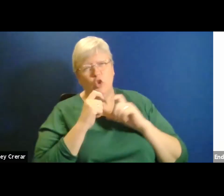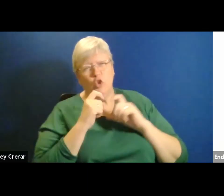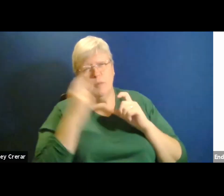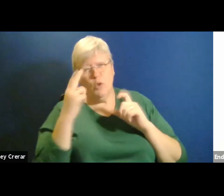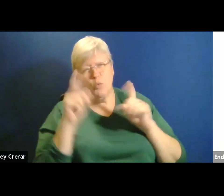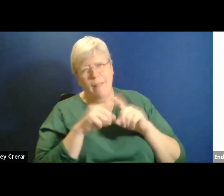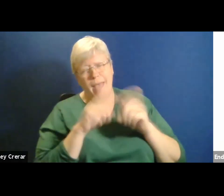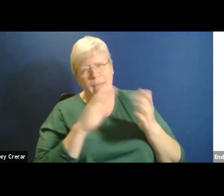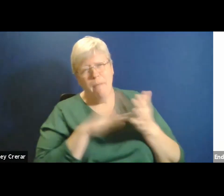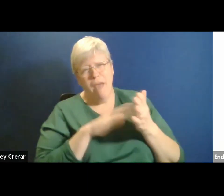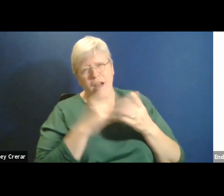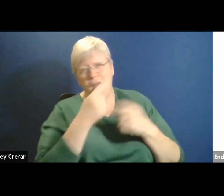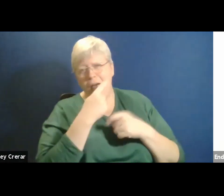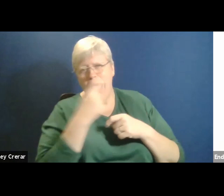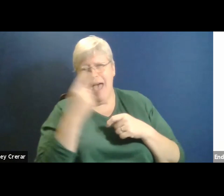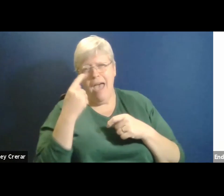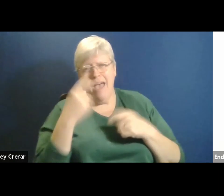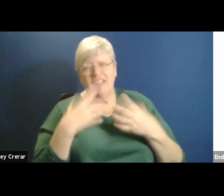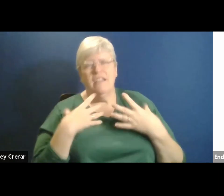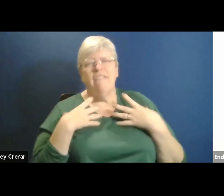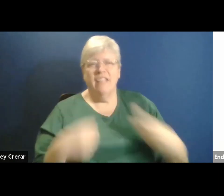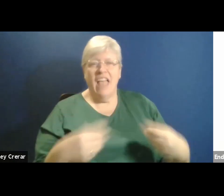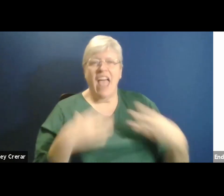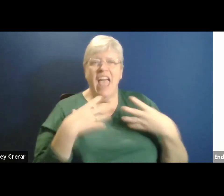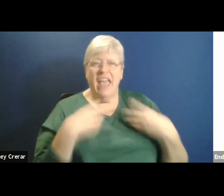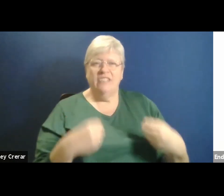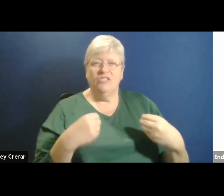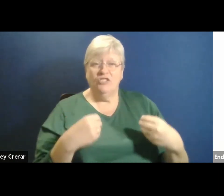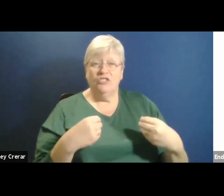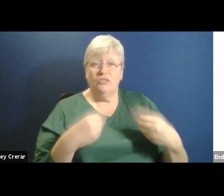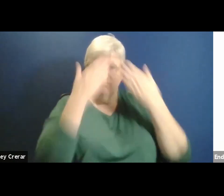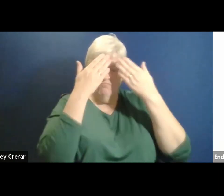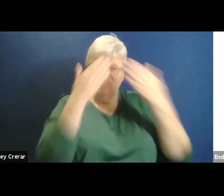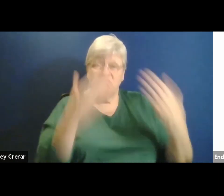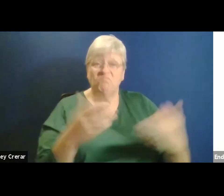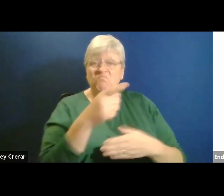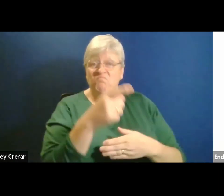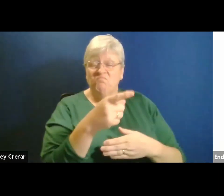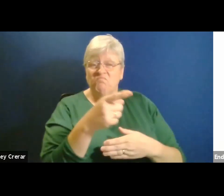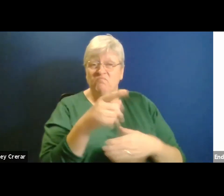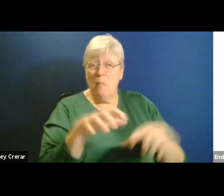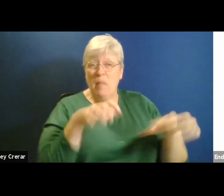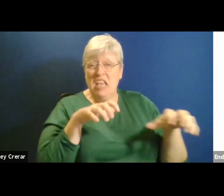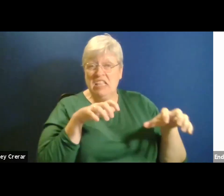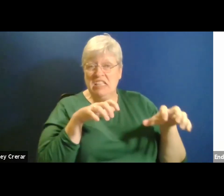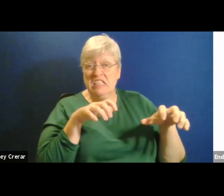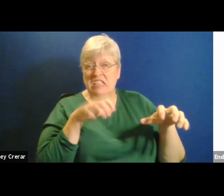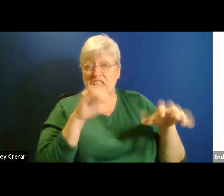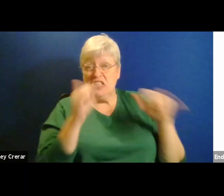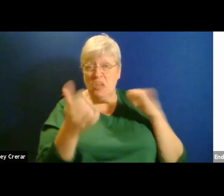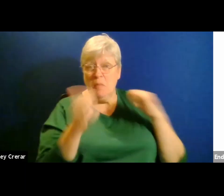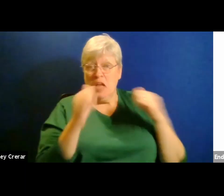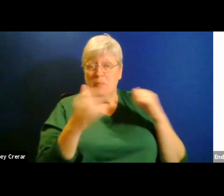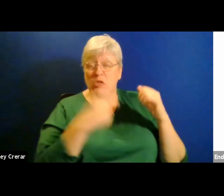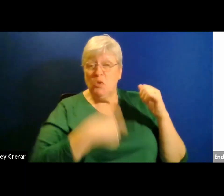eyes. The flesh is they honor. The flesh of beasts and sometimes humans.